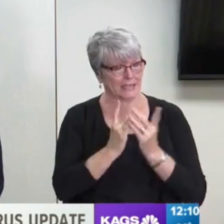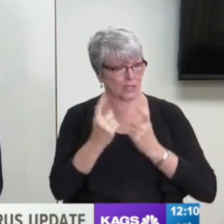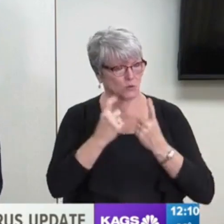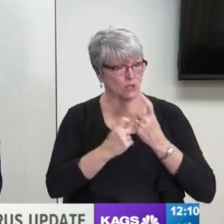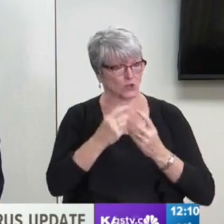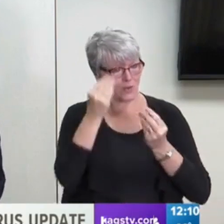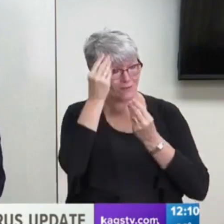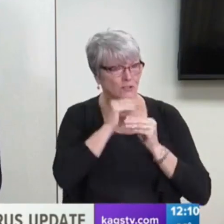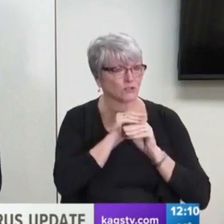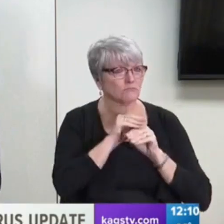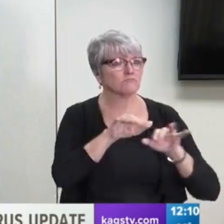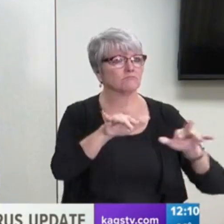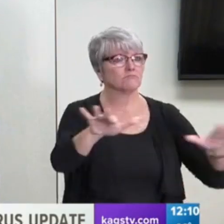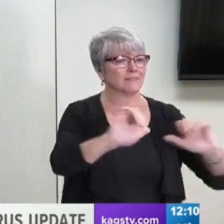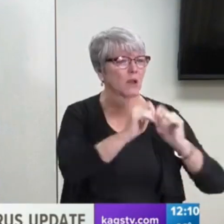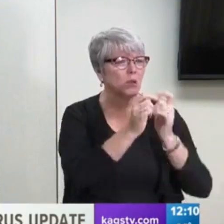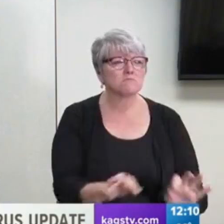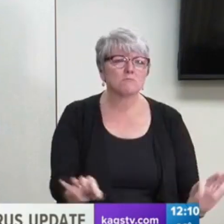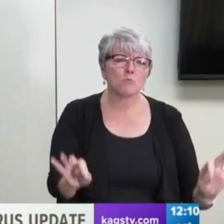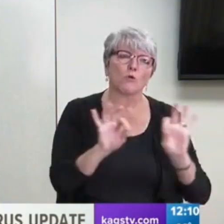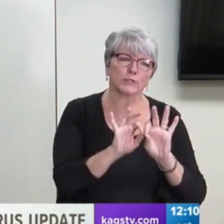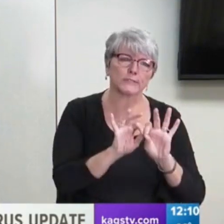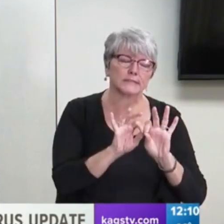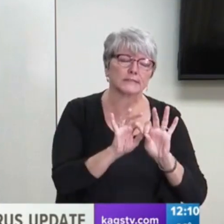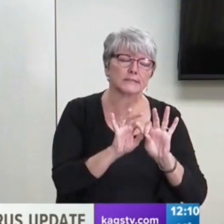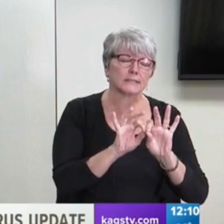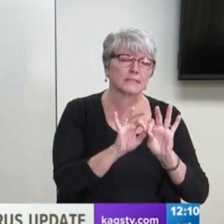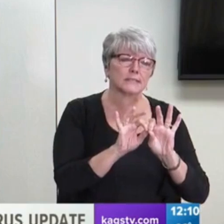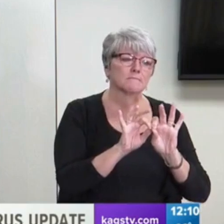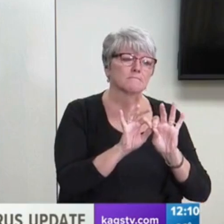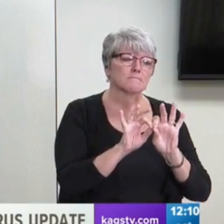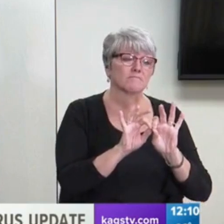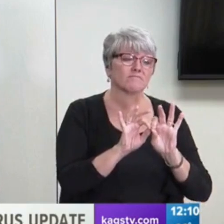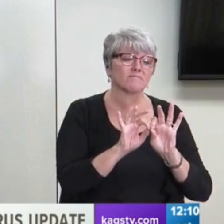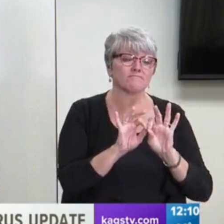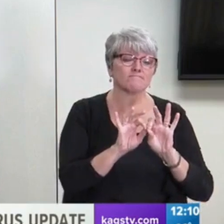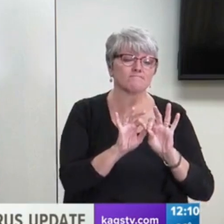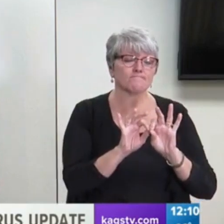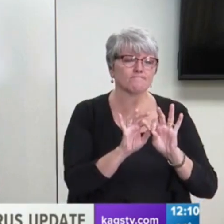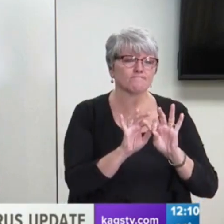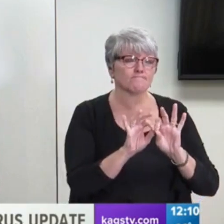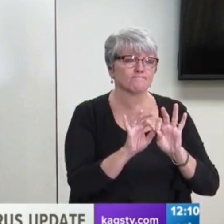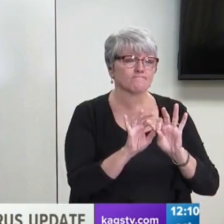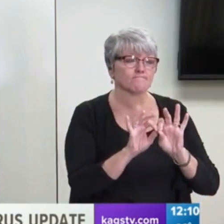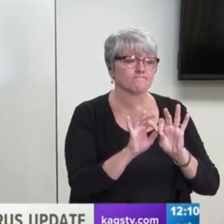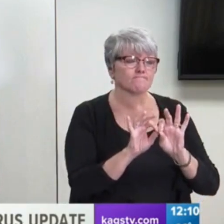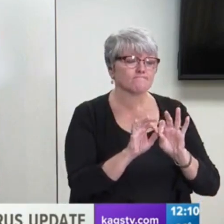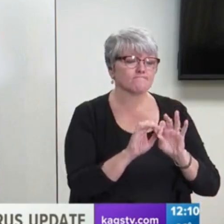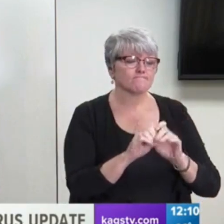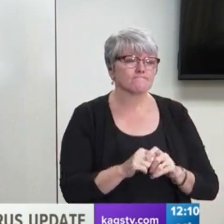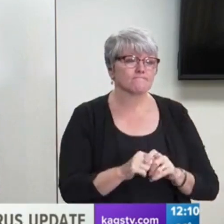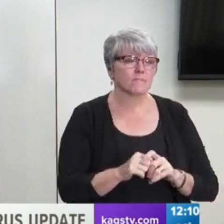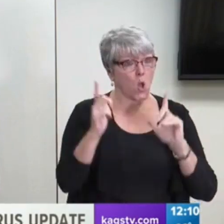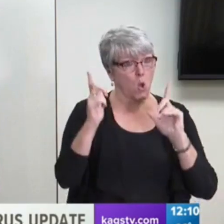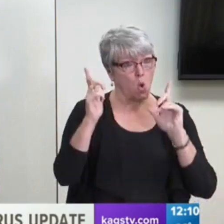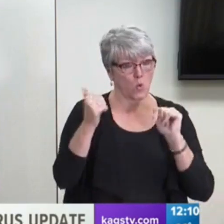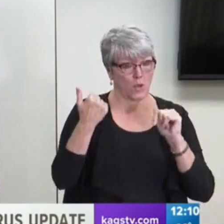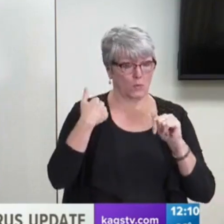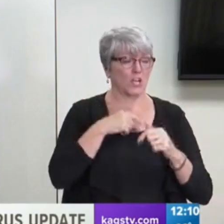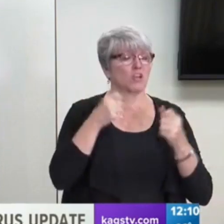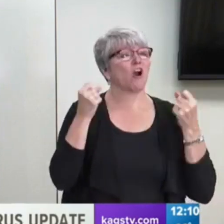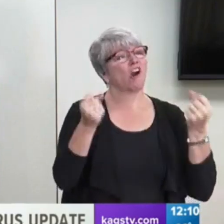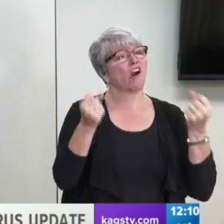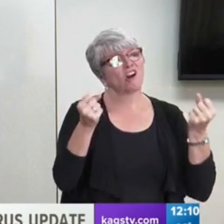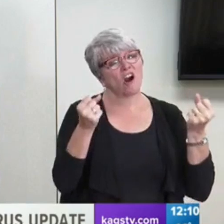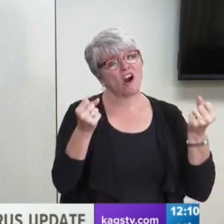out the information about how important this is. And, you know, we have, you know, when we are in our car